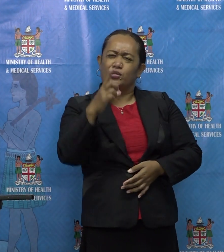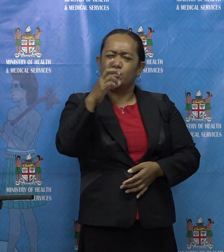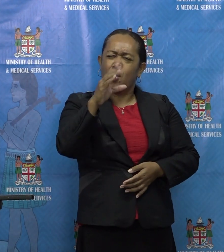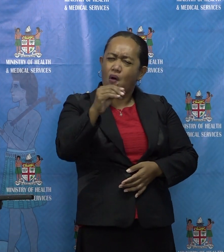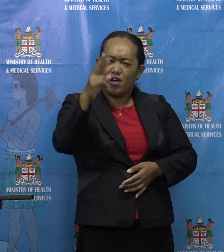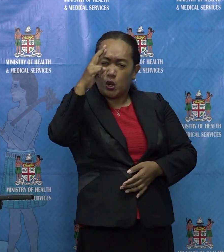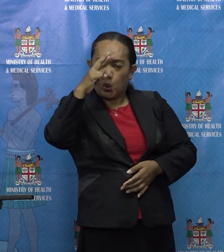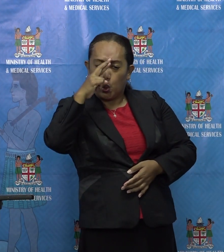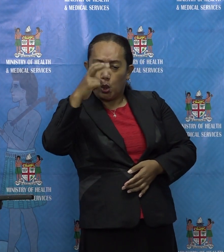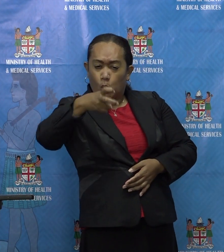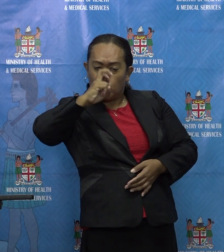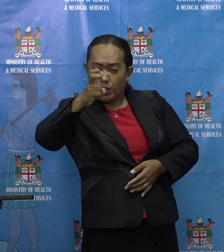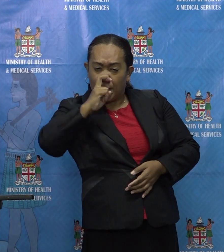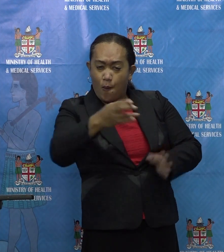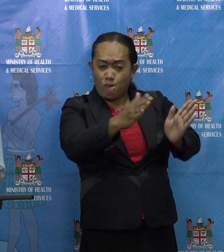kind of stuff?